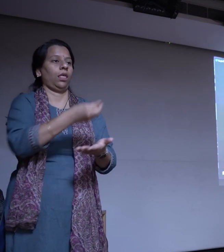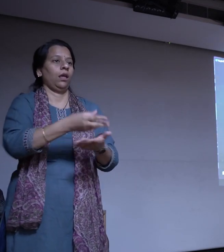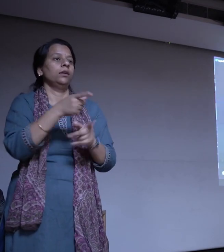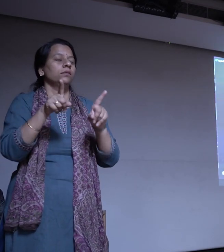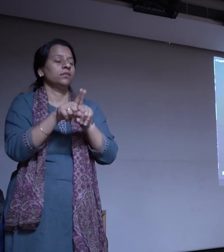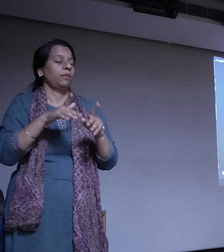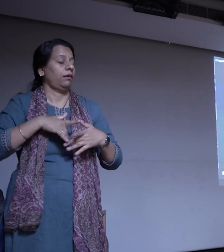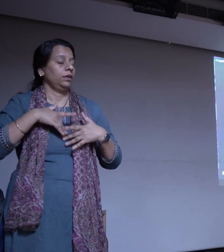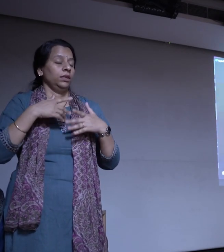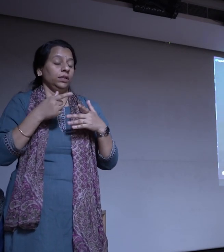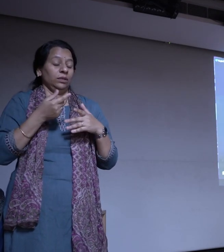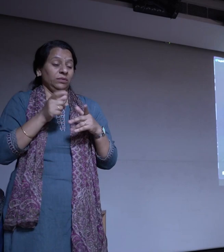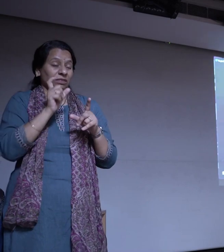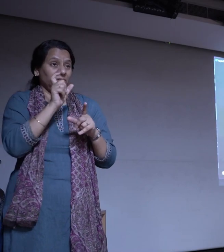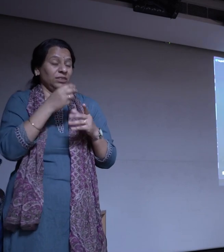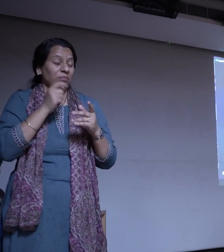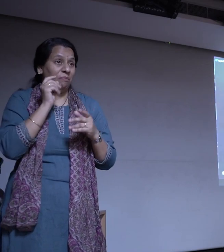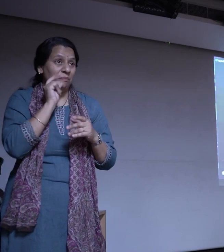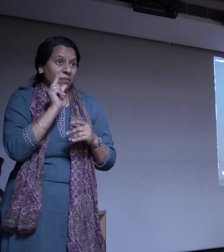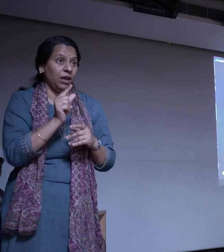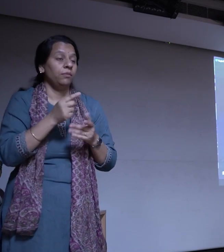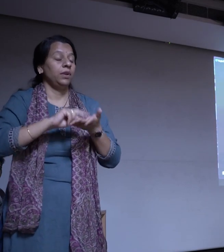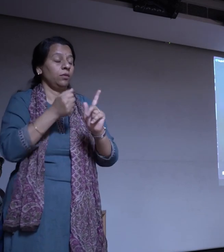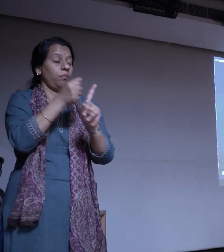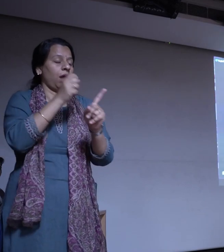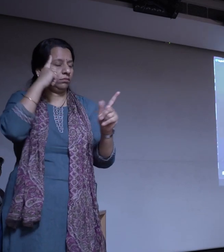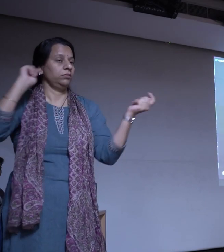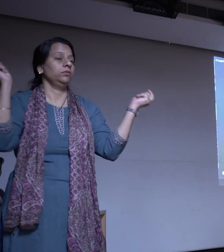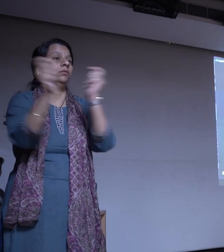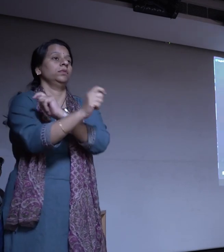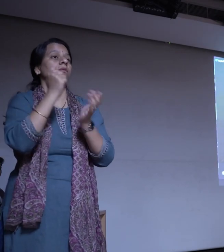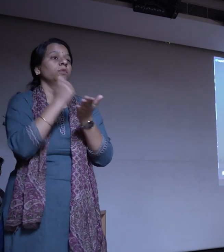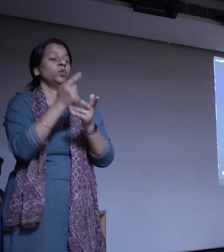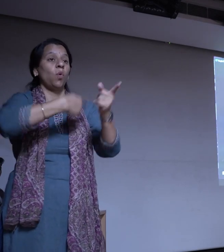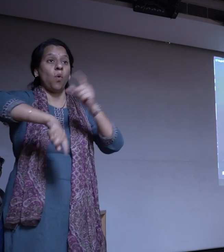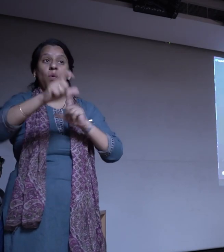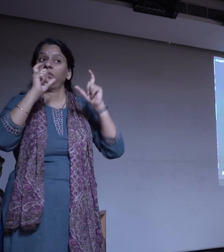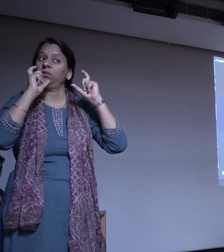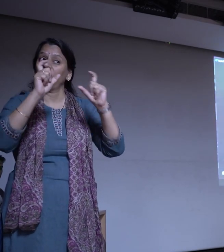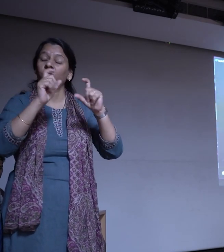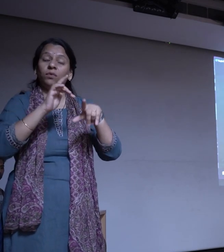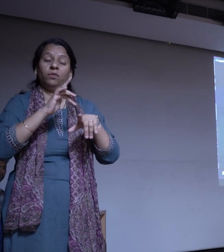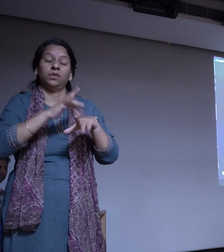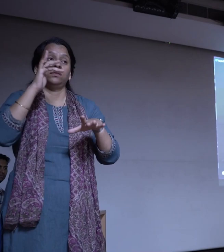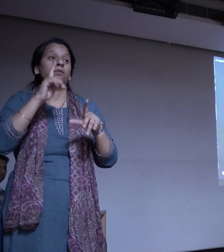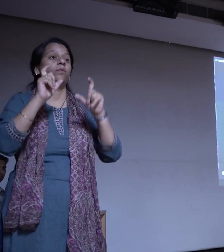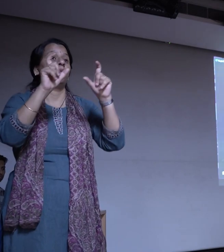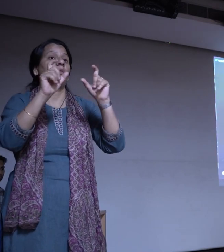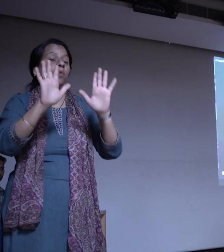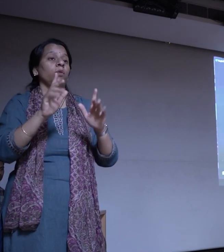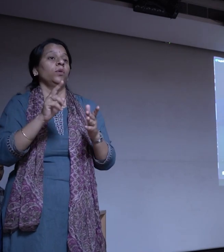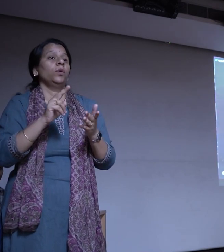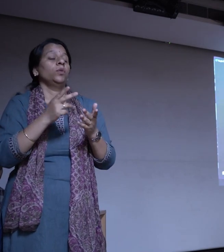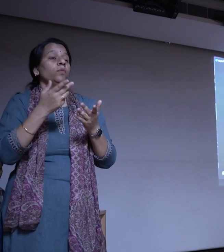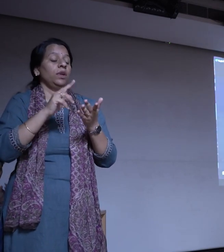issues sorry I'm using these words just to bring an impact we have have to be careful on these issues National TR